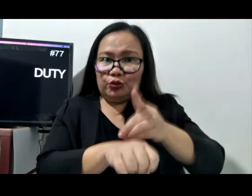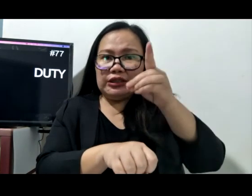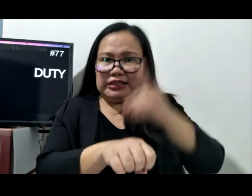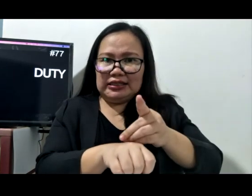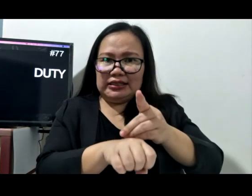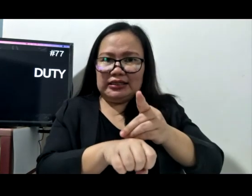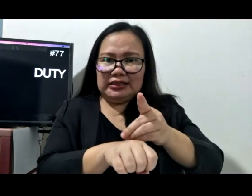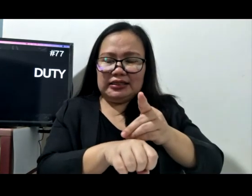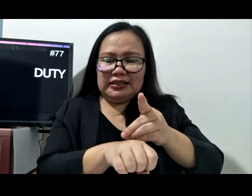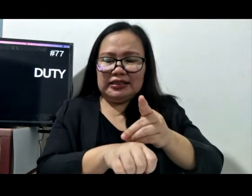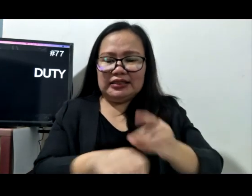Duty.